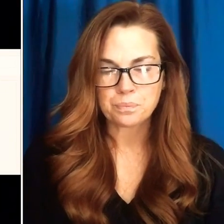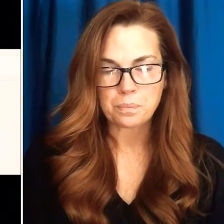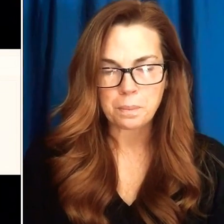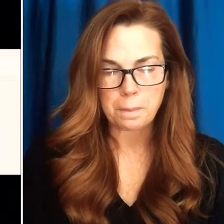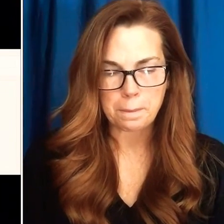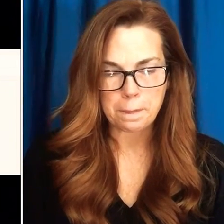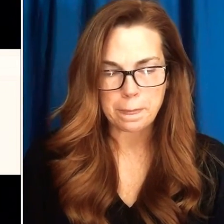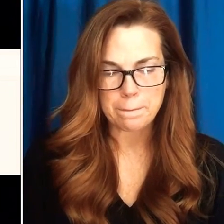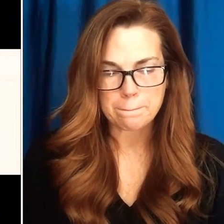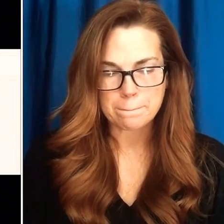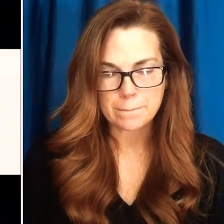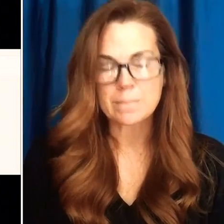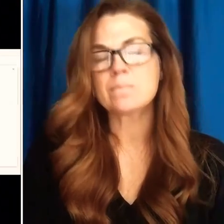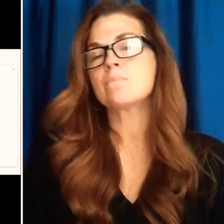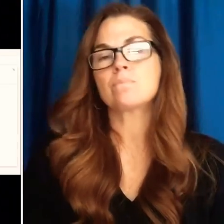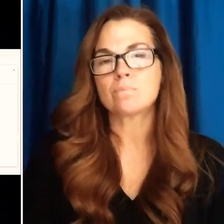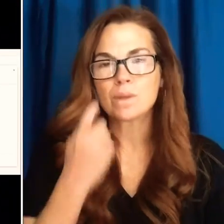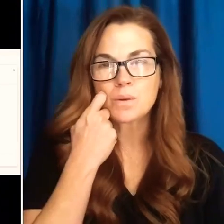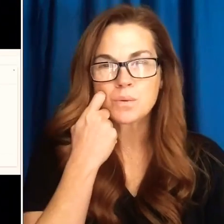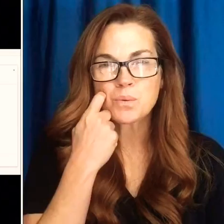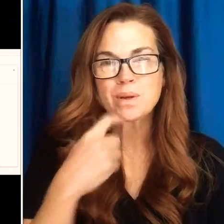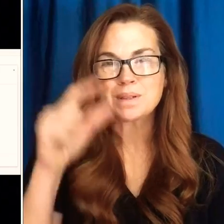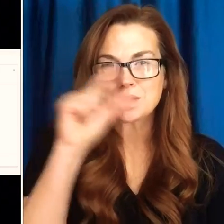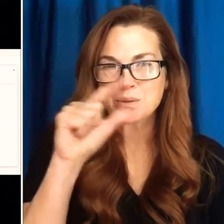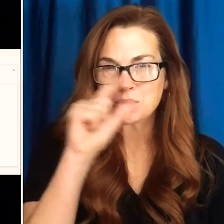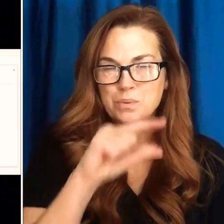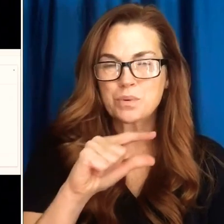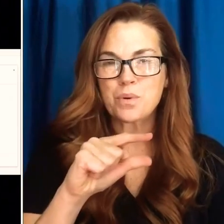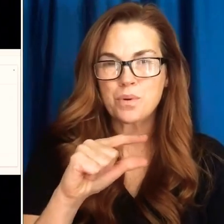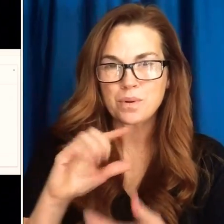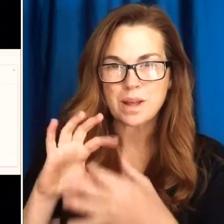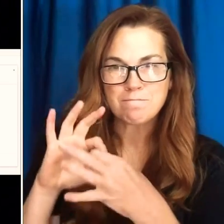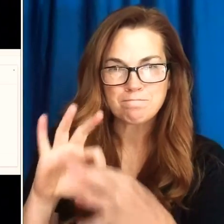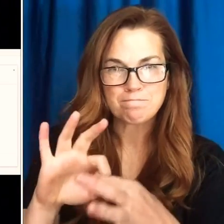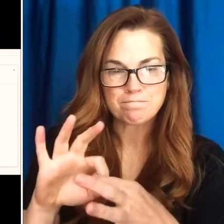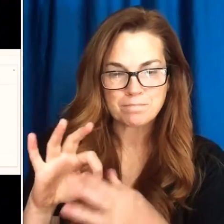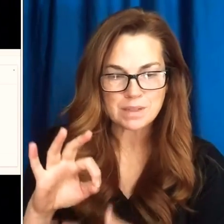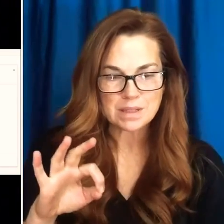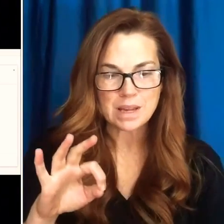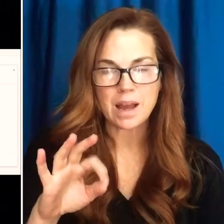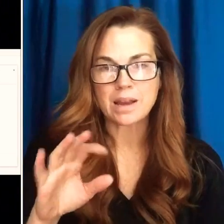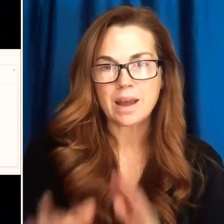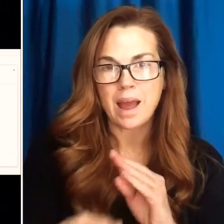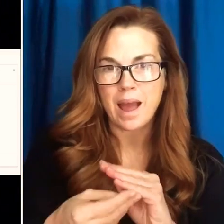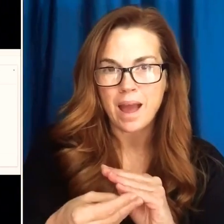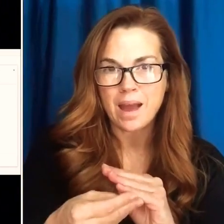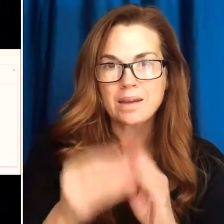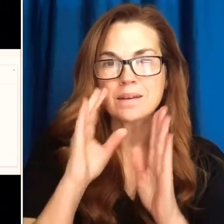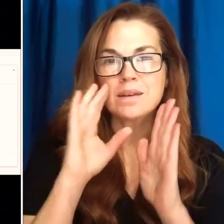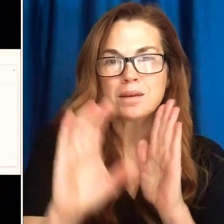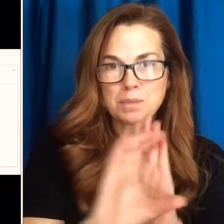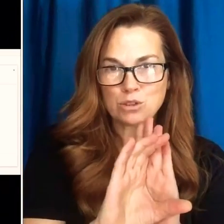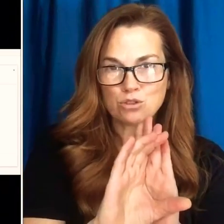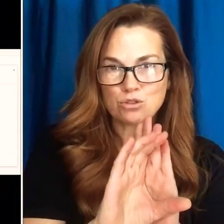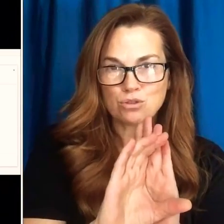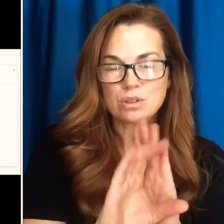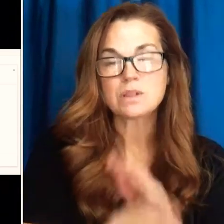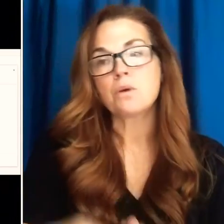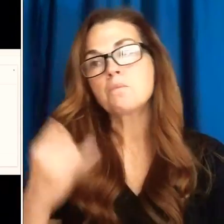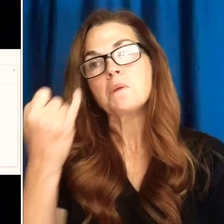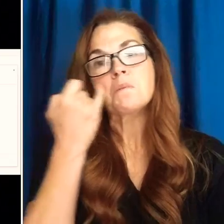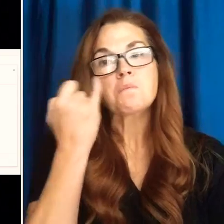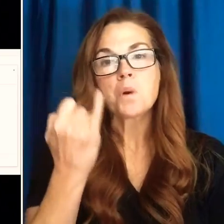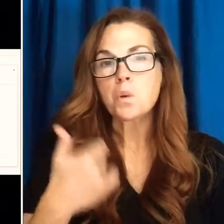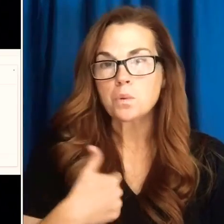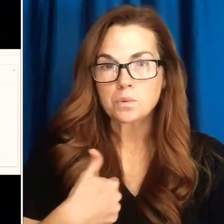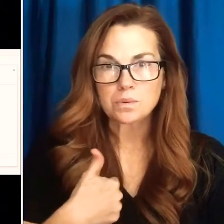Google just integrated is this add image. And when you click on that, it brings you right to a Google search. So if I was looking for something, and this is what was really